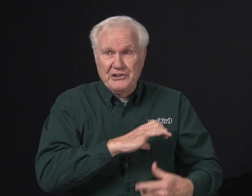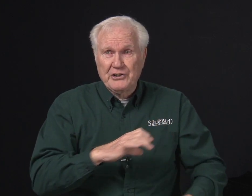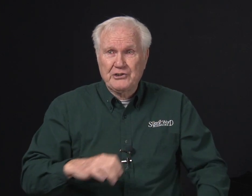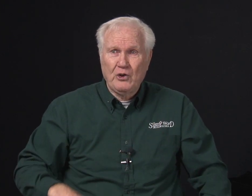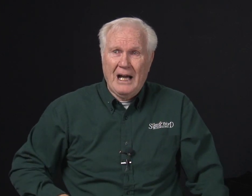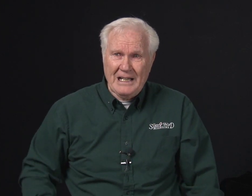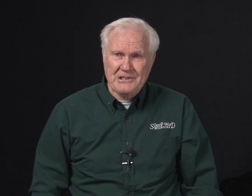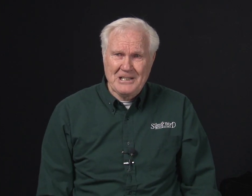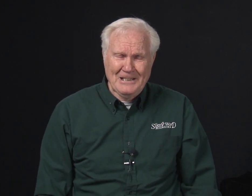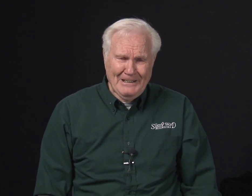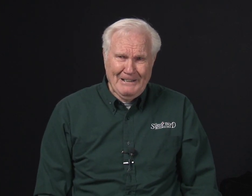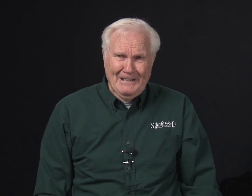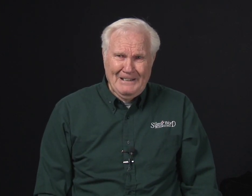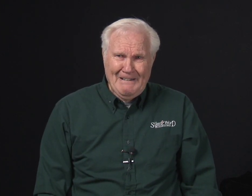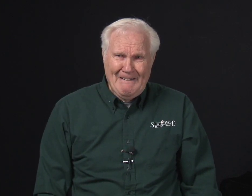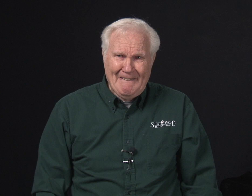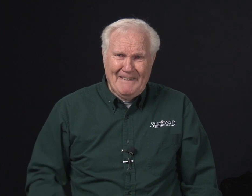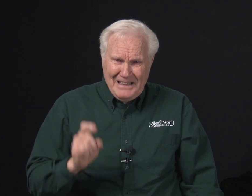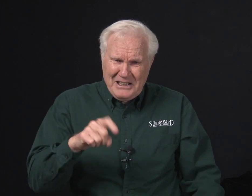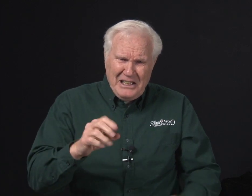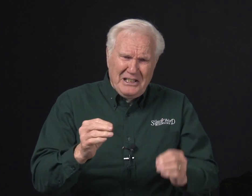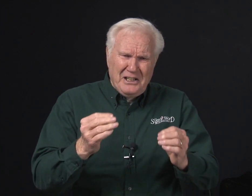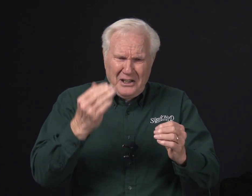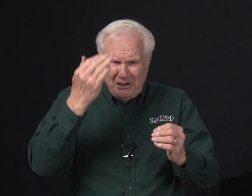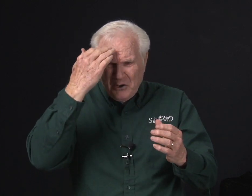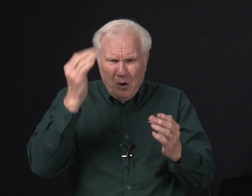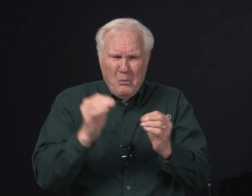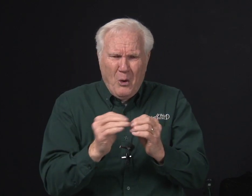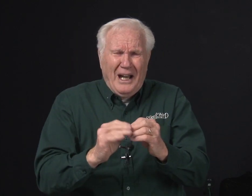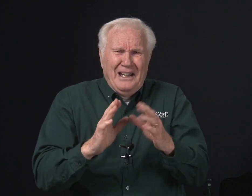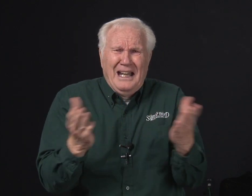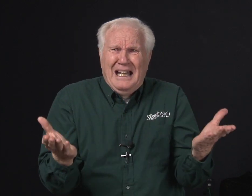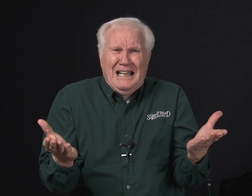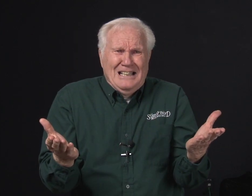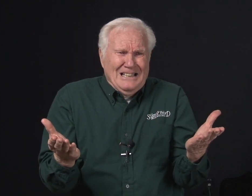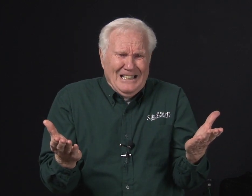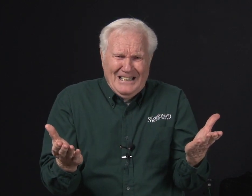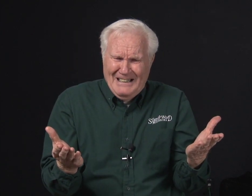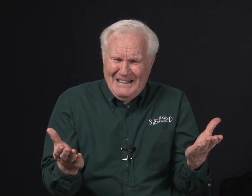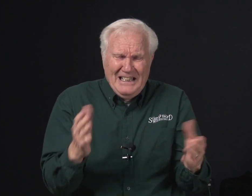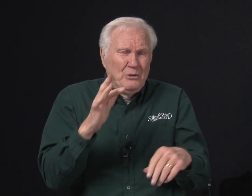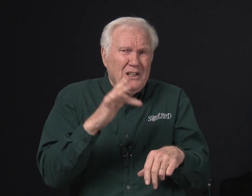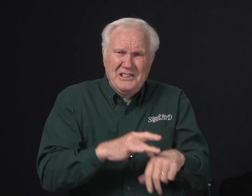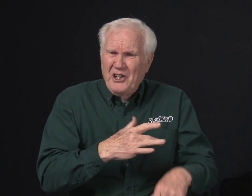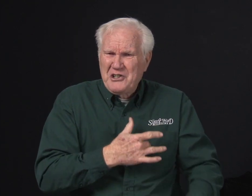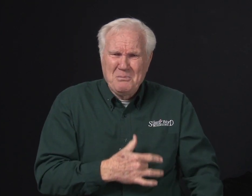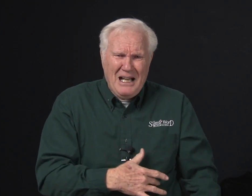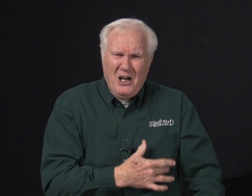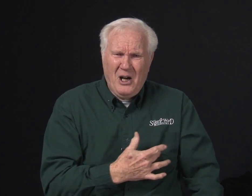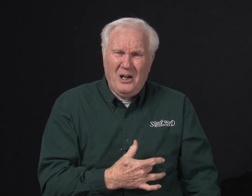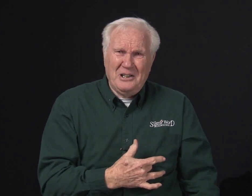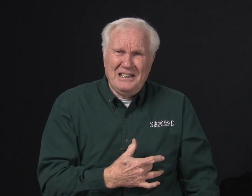Jesus Christ. They need to know more. And it really touched my heart. And I